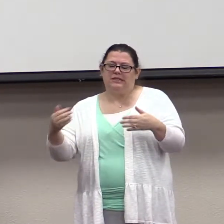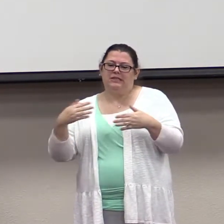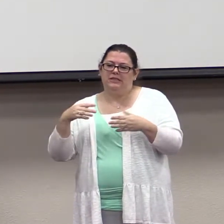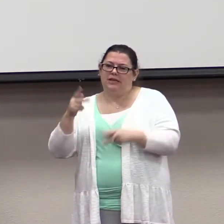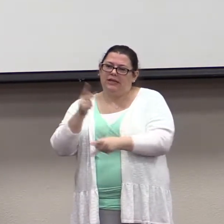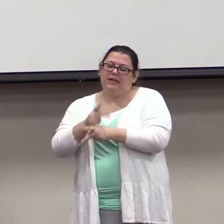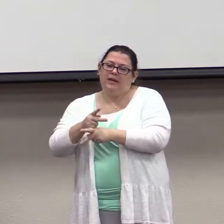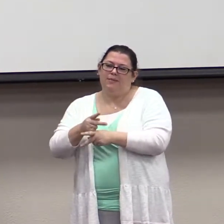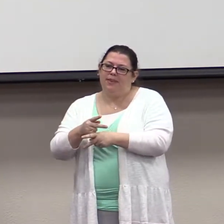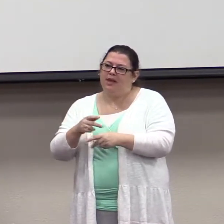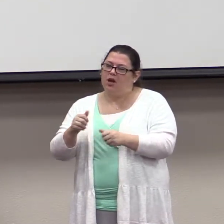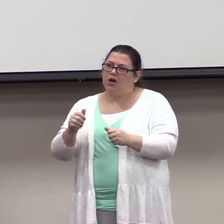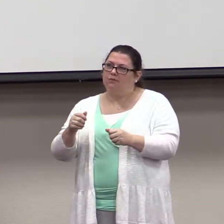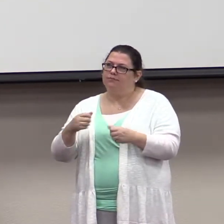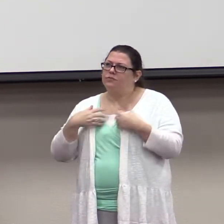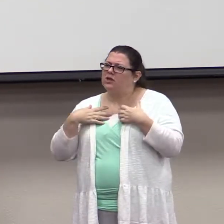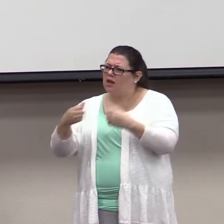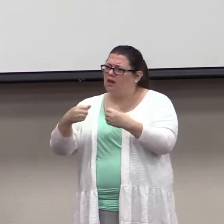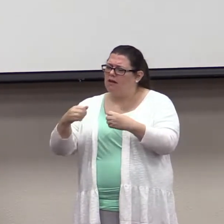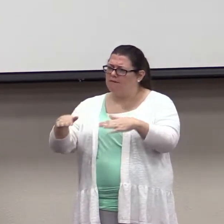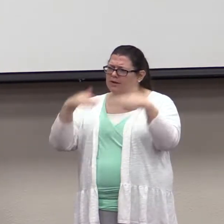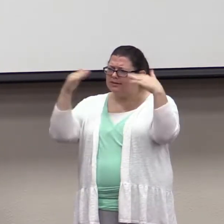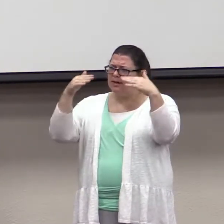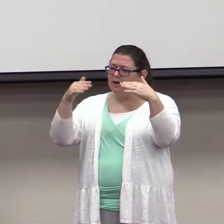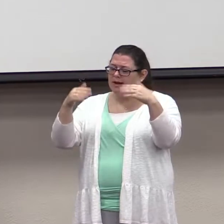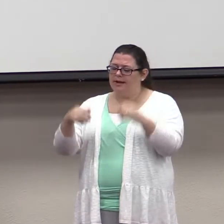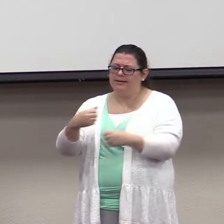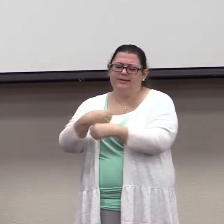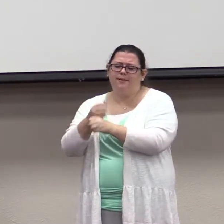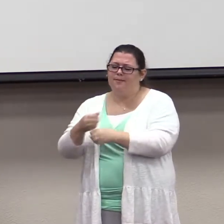would affect the life and death of that many people?